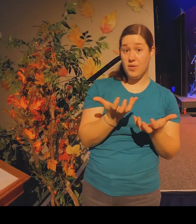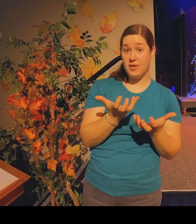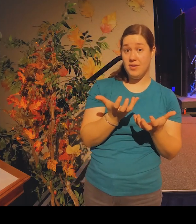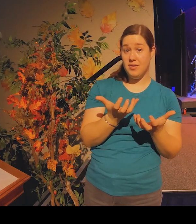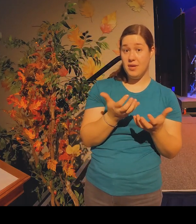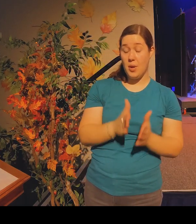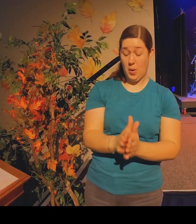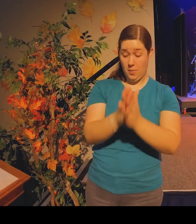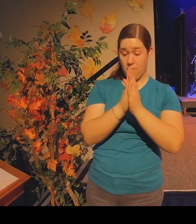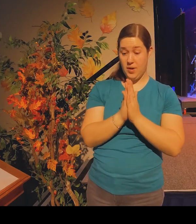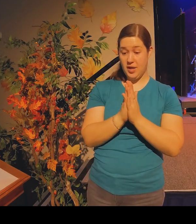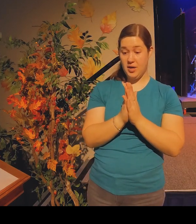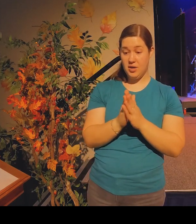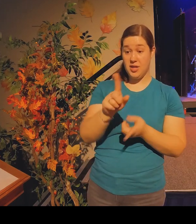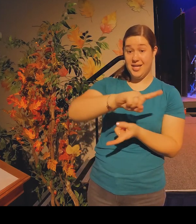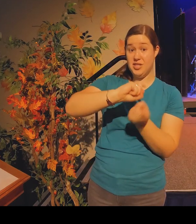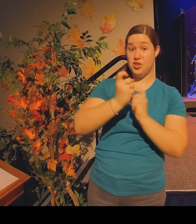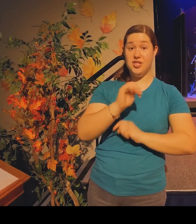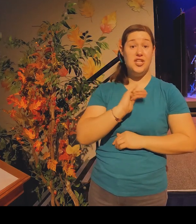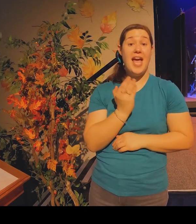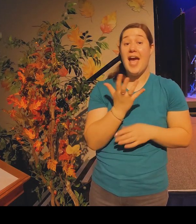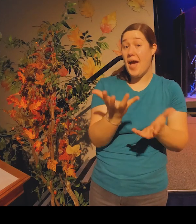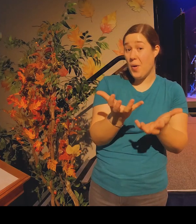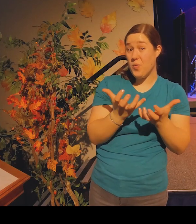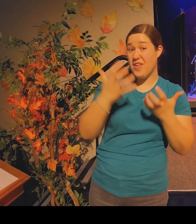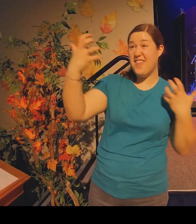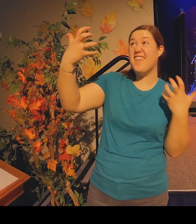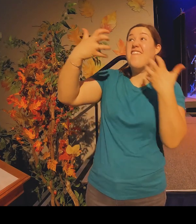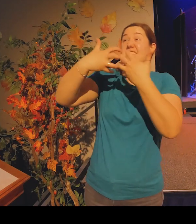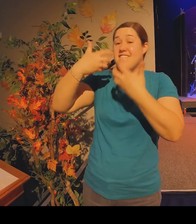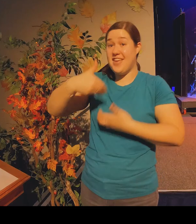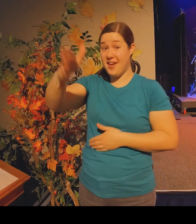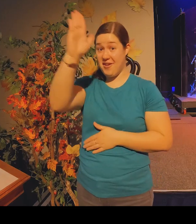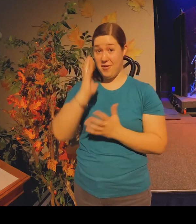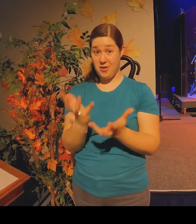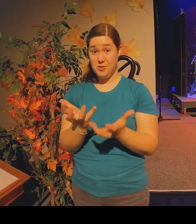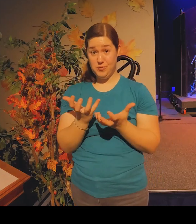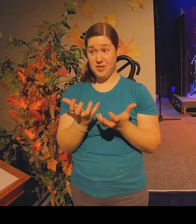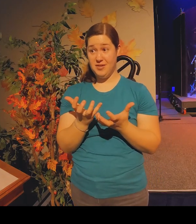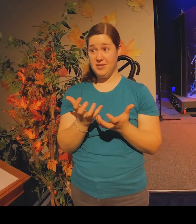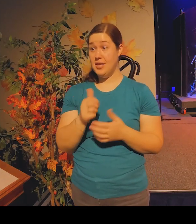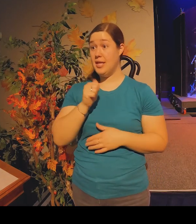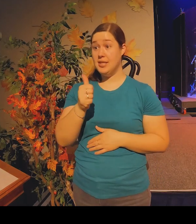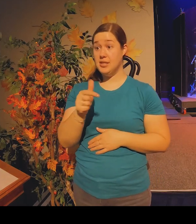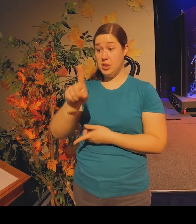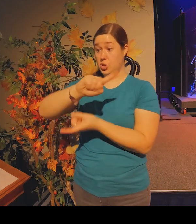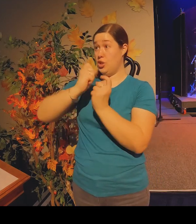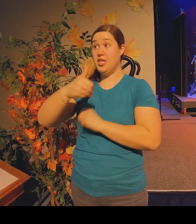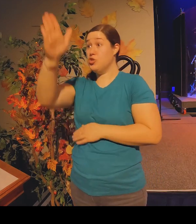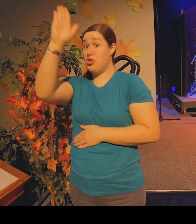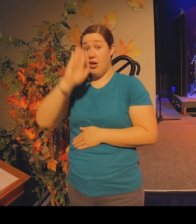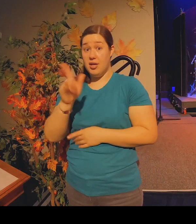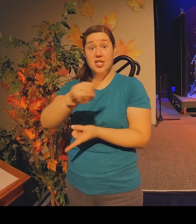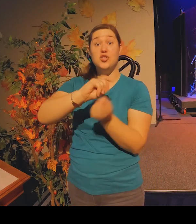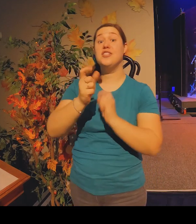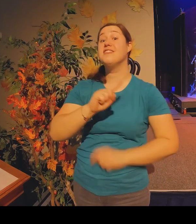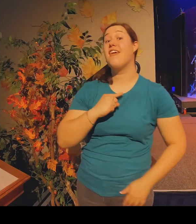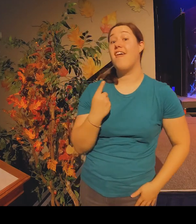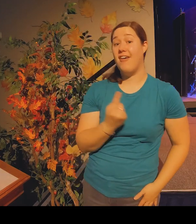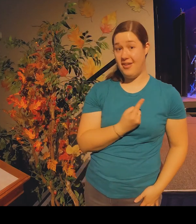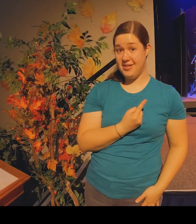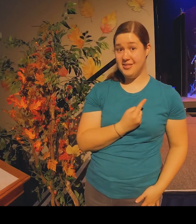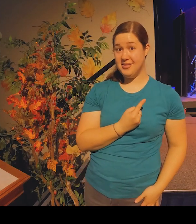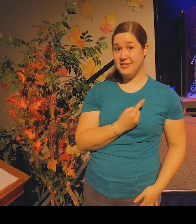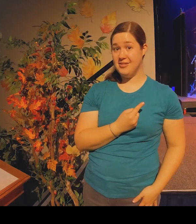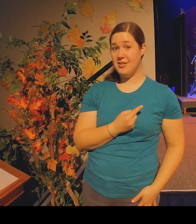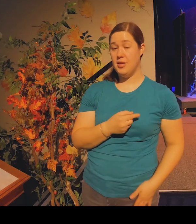will. Prayer doesn't change God, it changes us. In prayer, we don't get what we want from God, we get something better. We get what